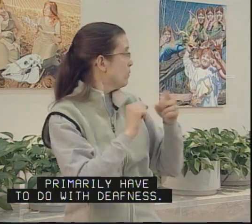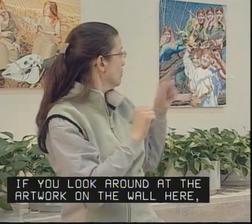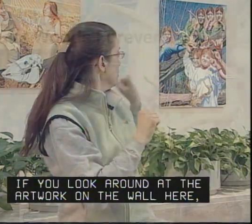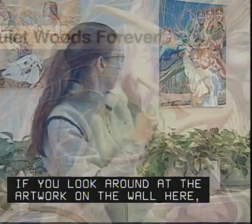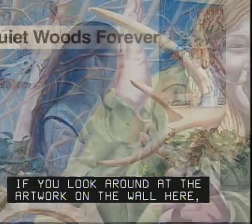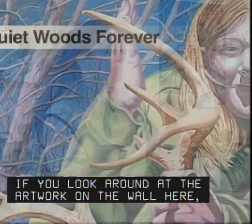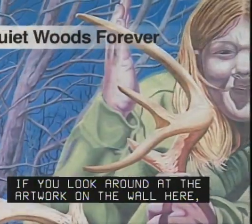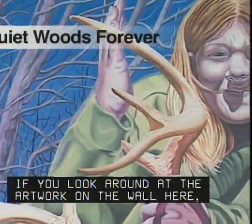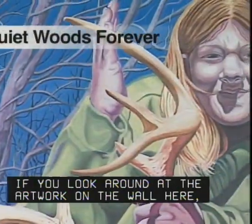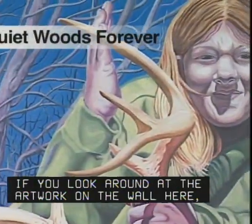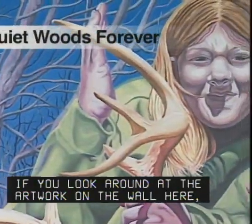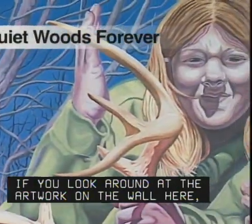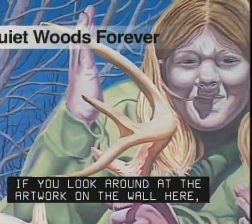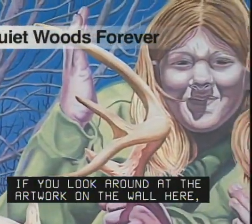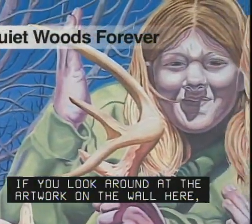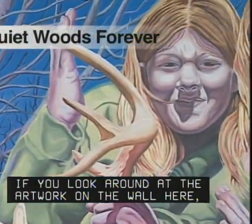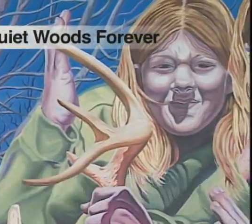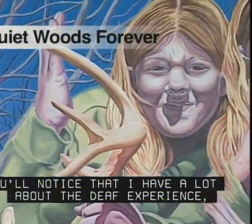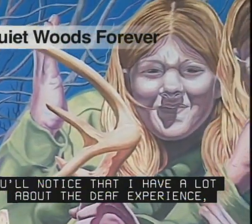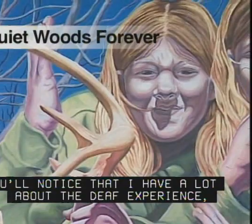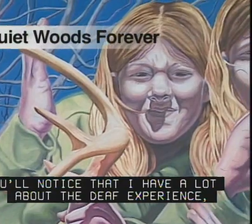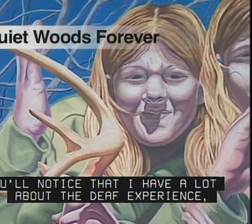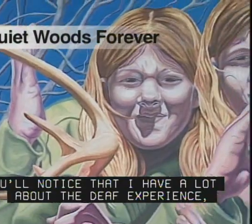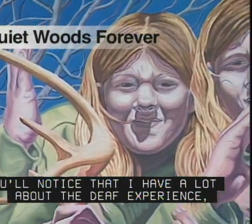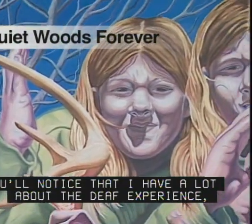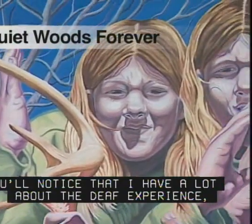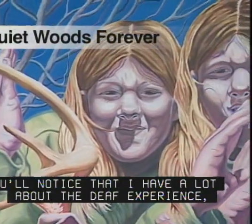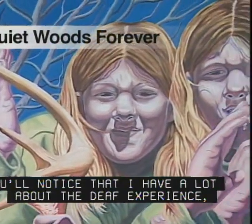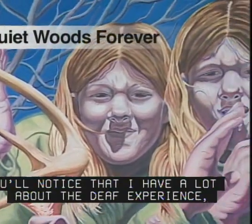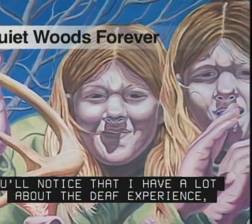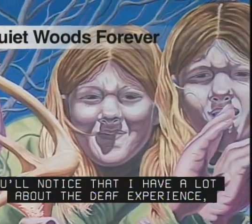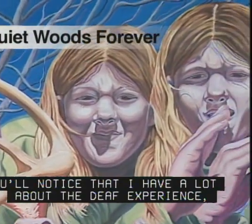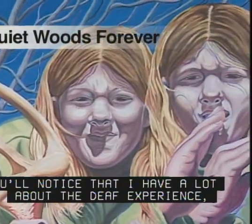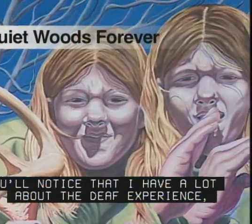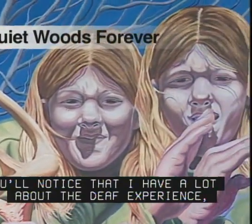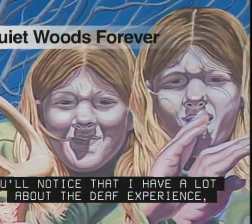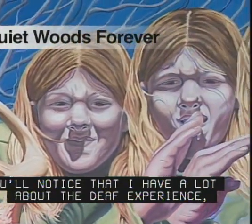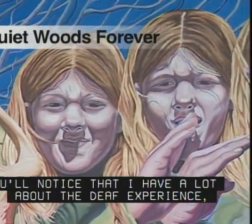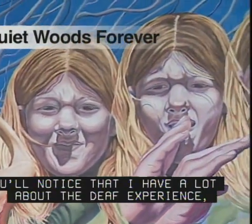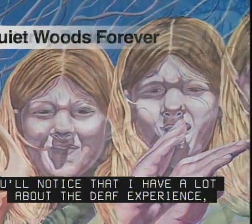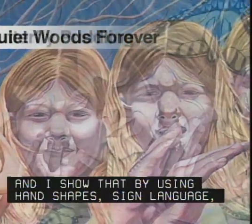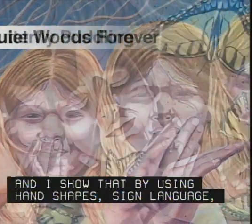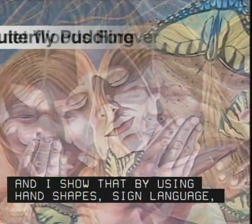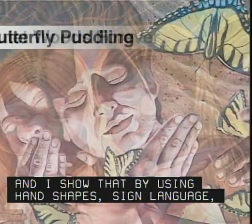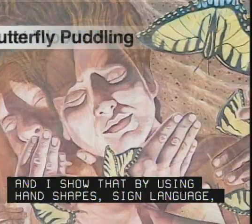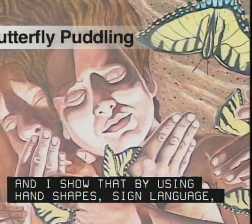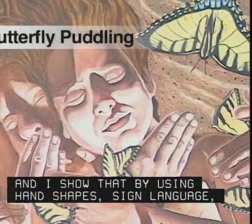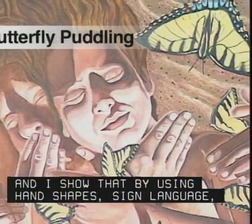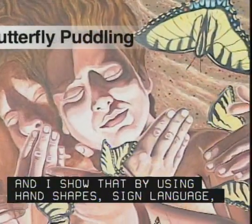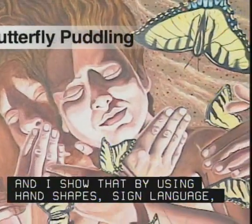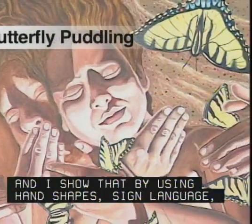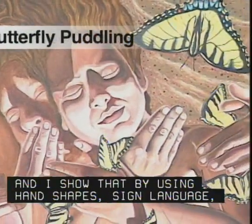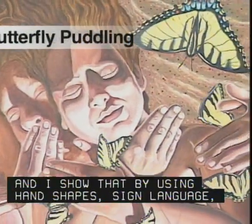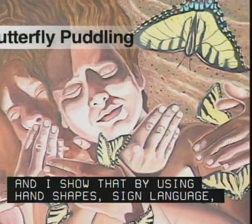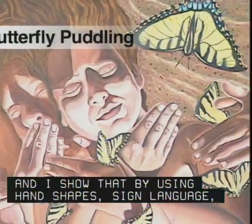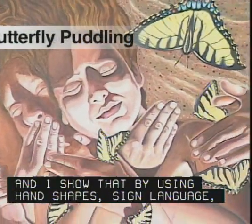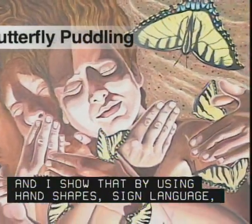If you look around at the artworks on the wall here, you'll notice that I have a lot about the deaf experience, and I show that by using hand shapes,